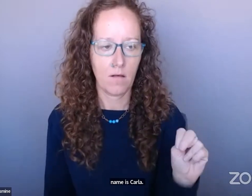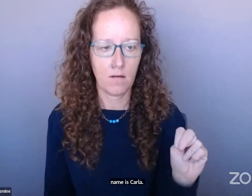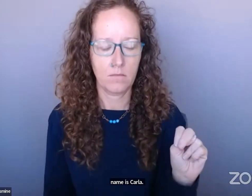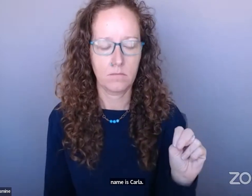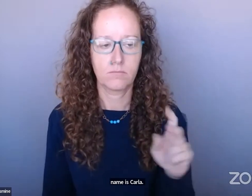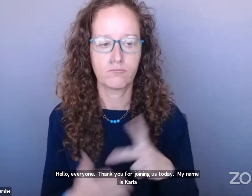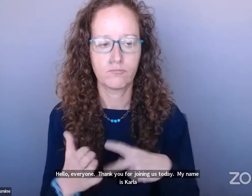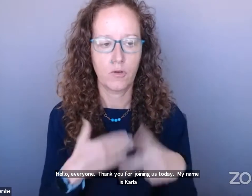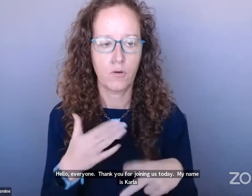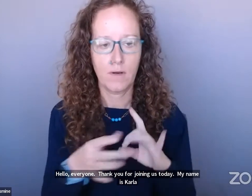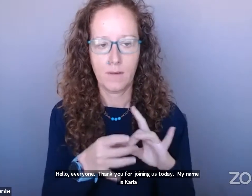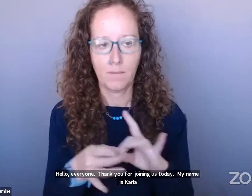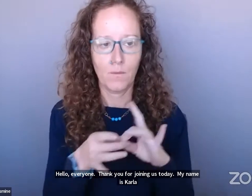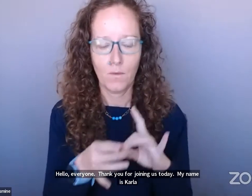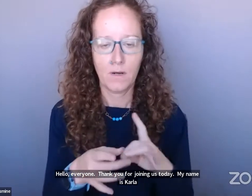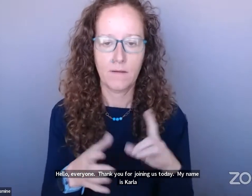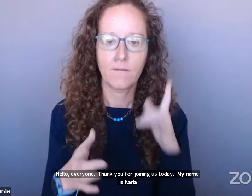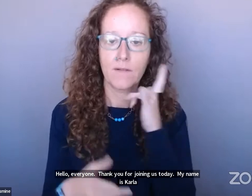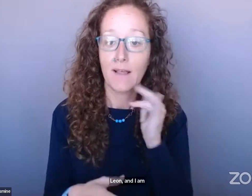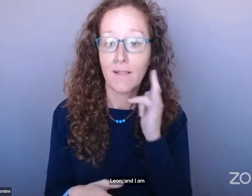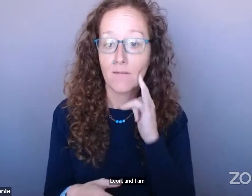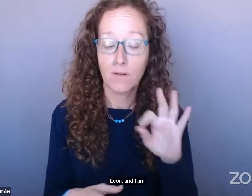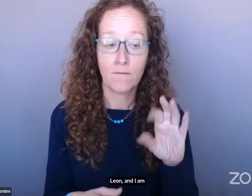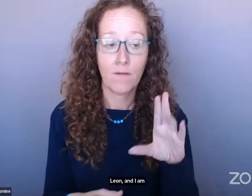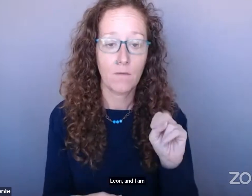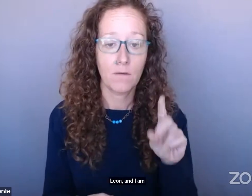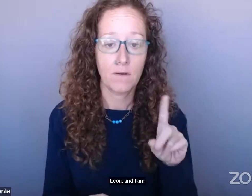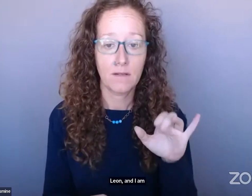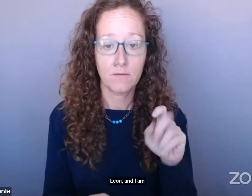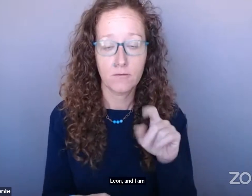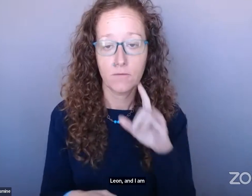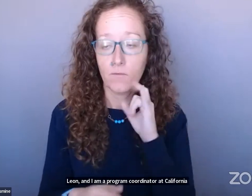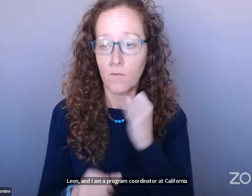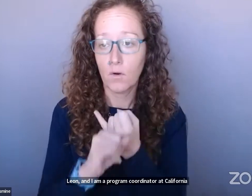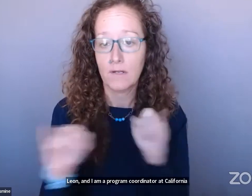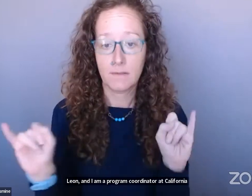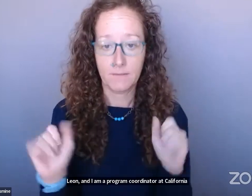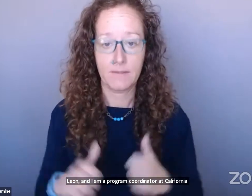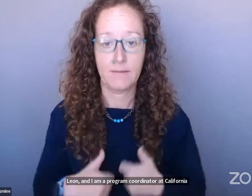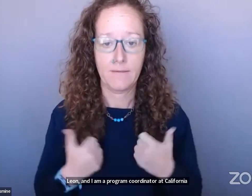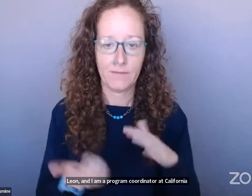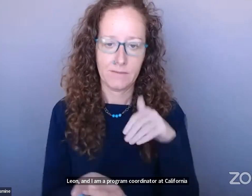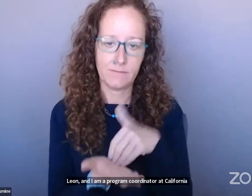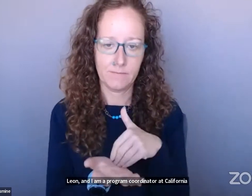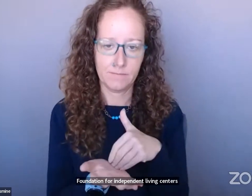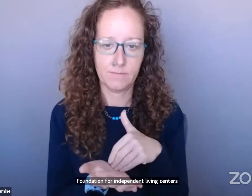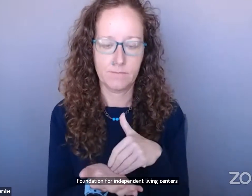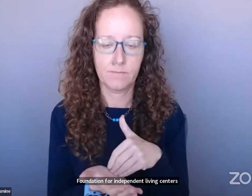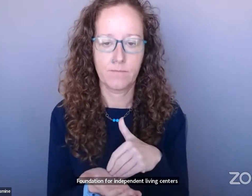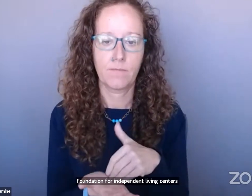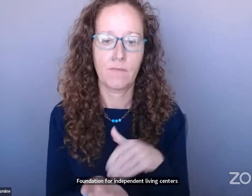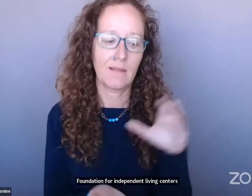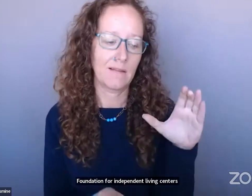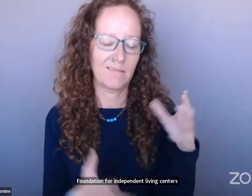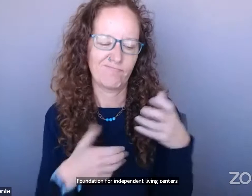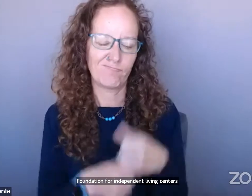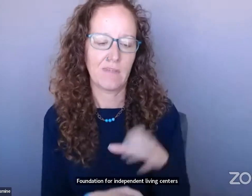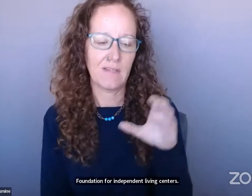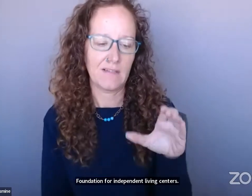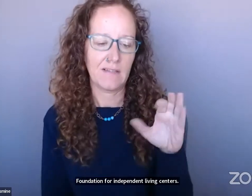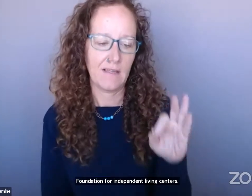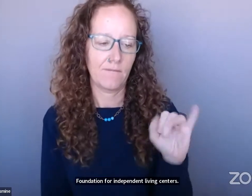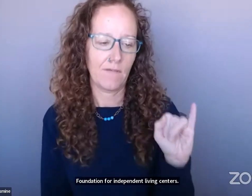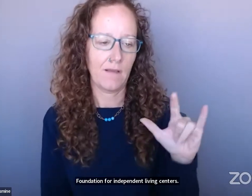coordinator at California Foundation for Independent Living Centers. I have been with CFILC for